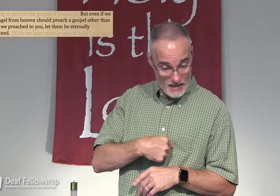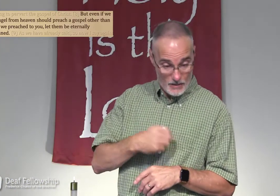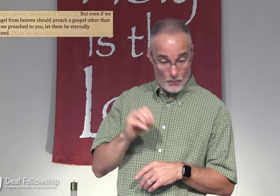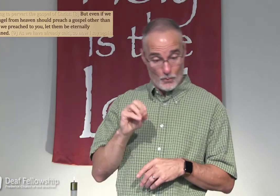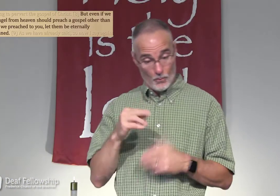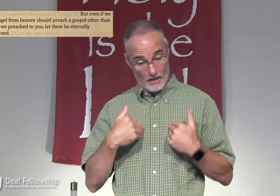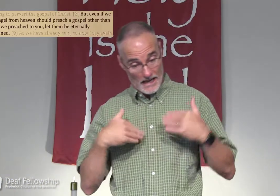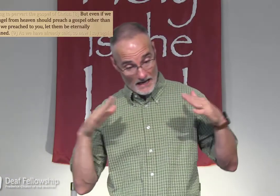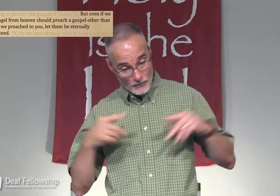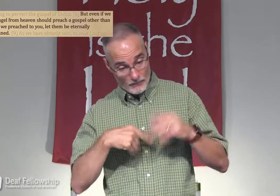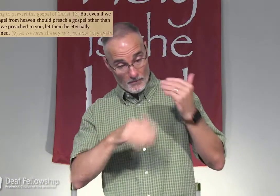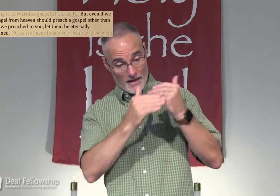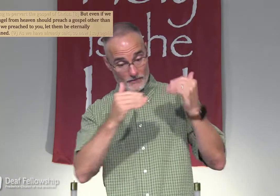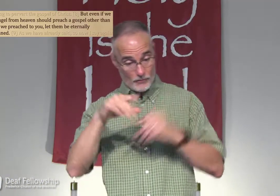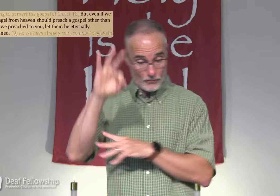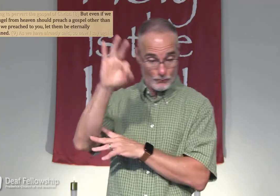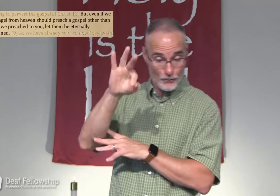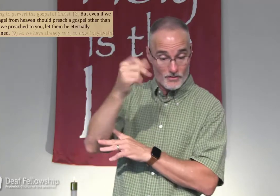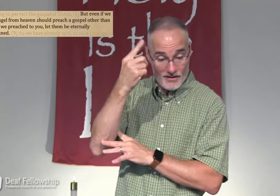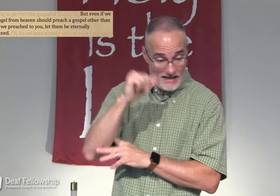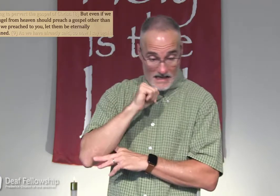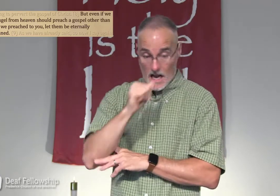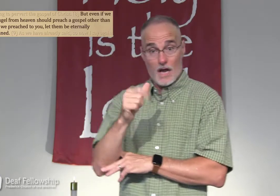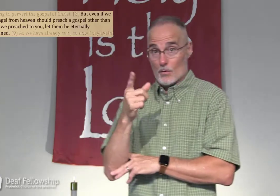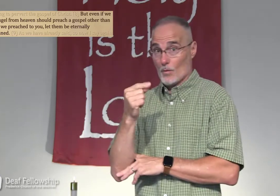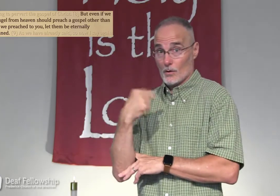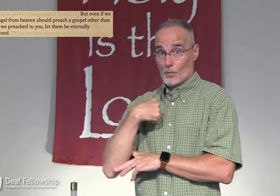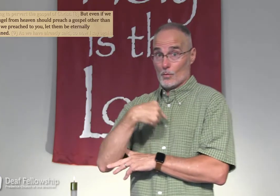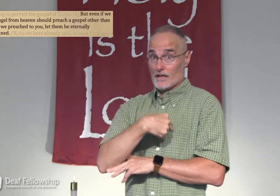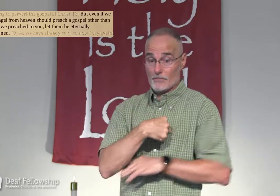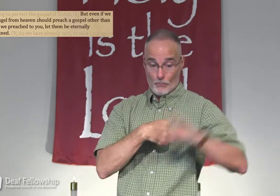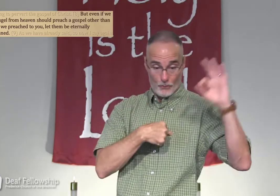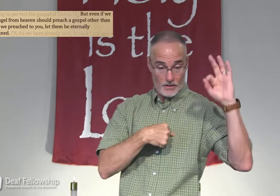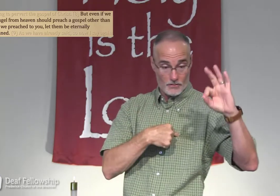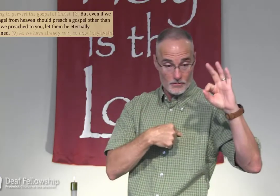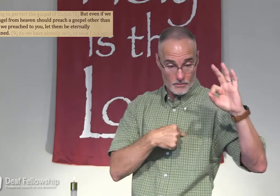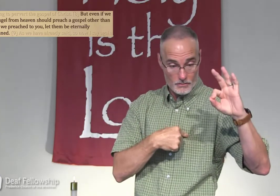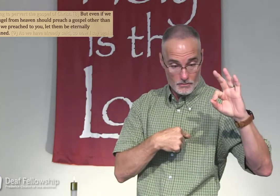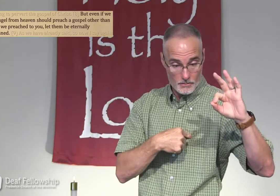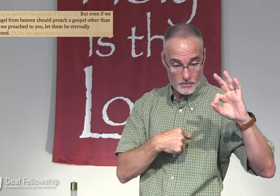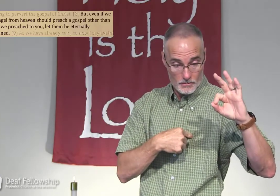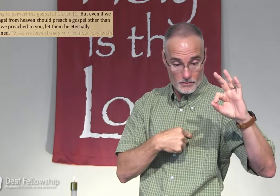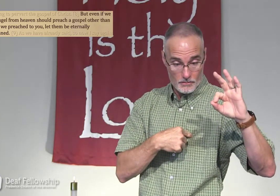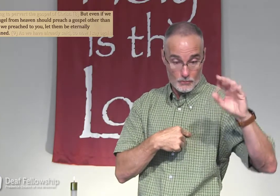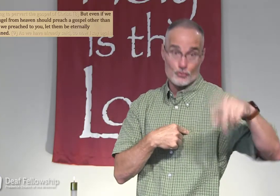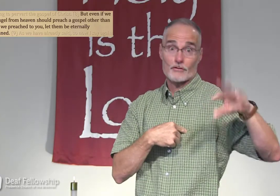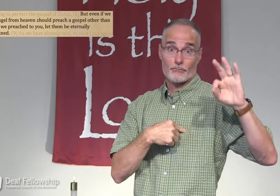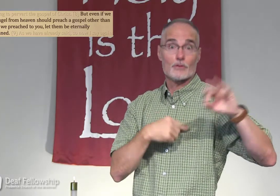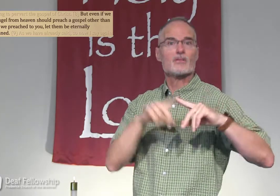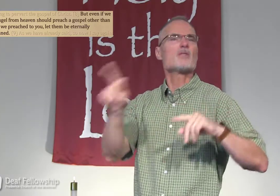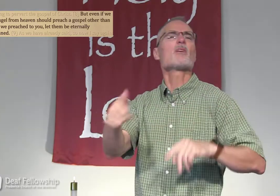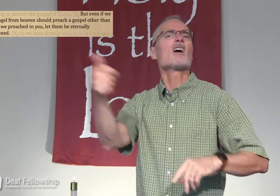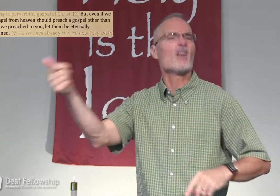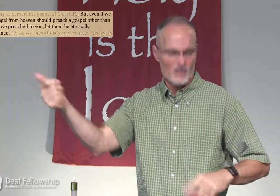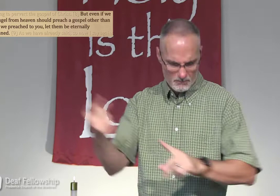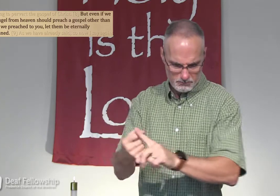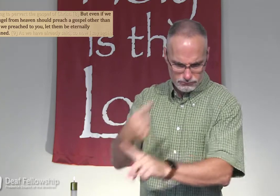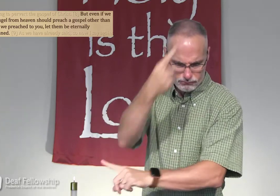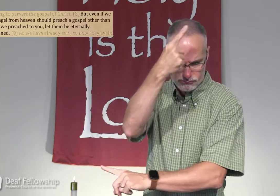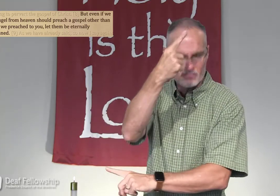even if we or an angel from heaven should preach a gospel other than the one we've preached to you,